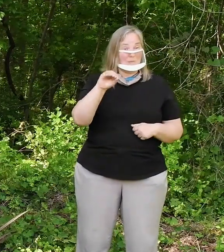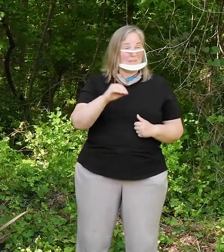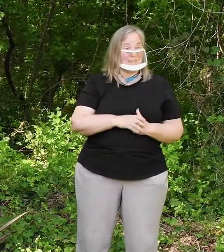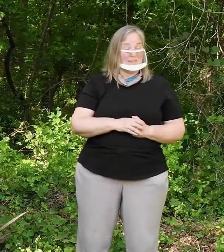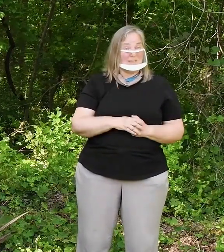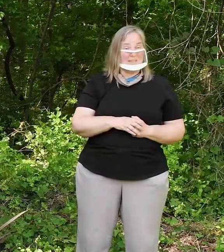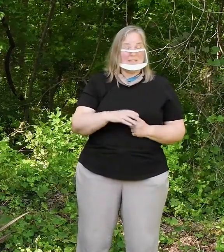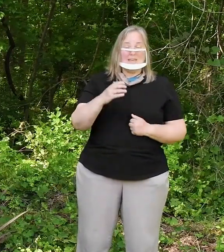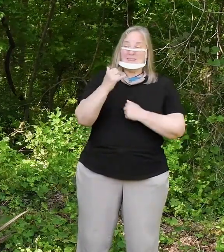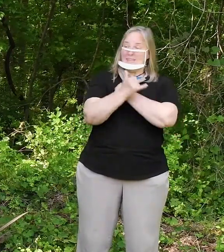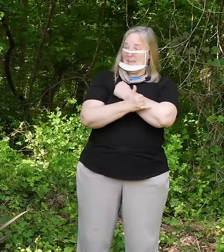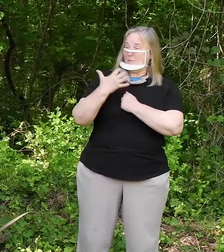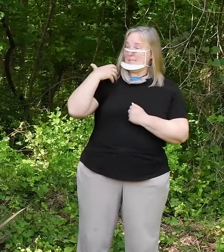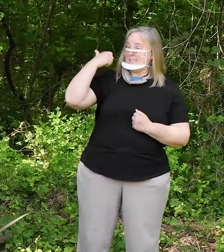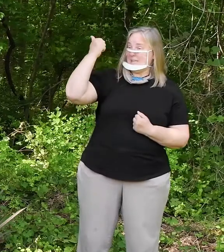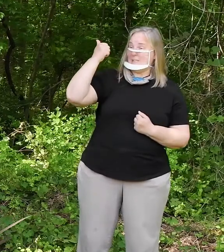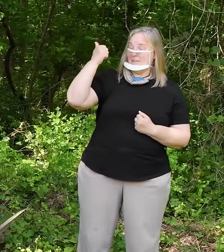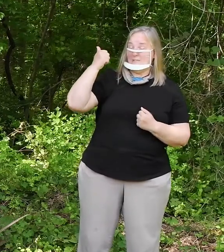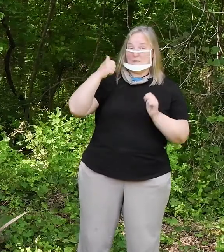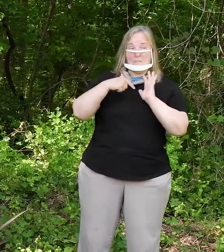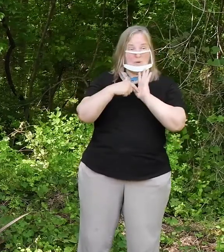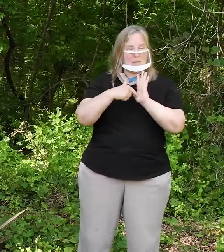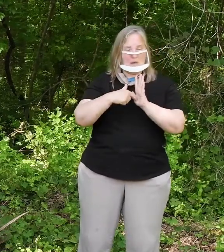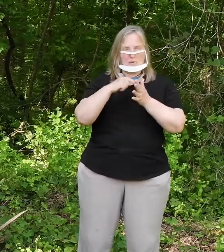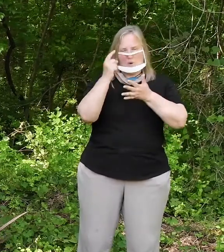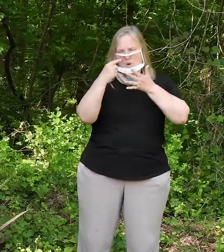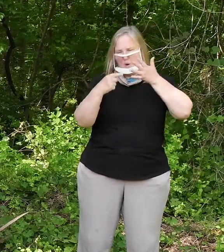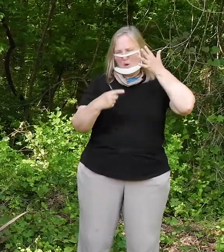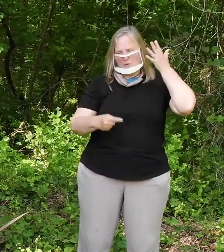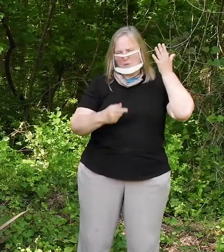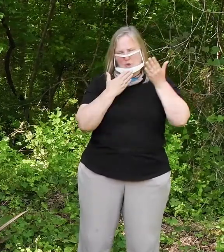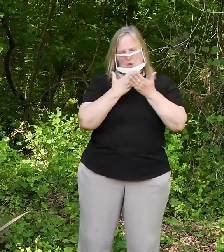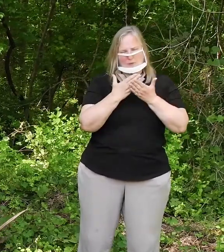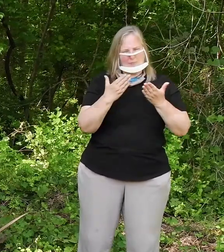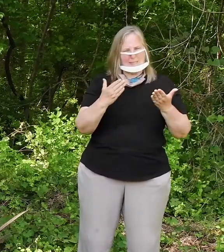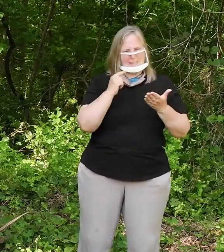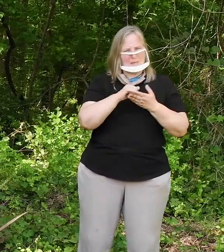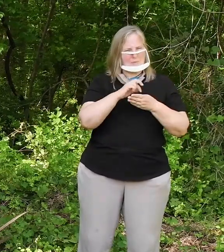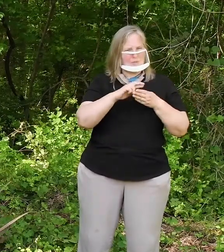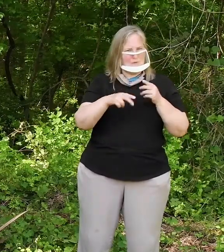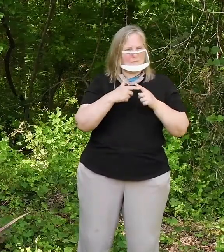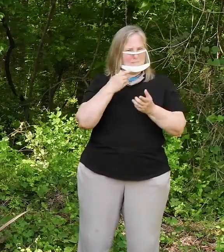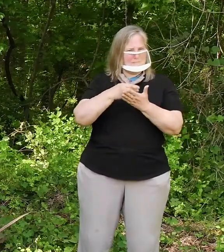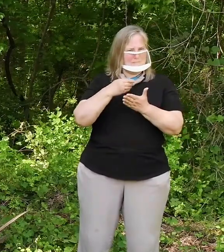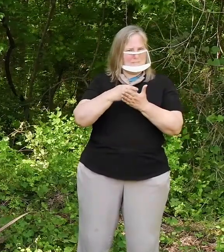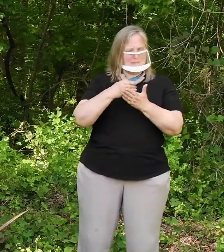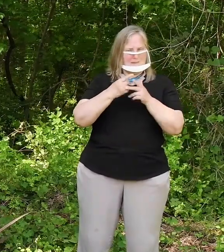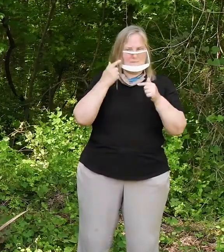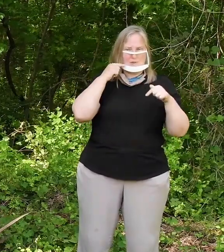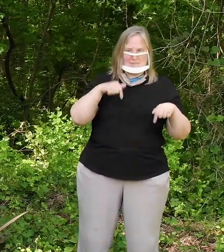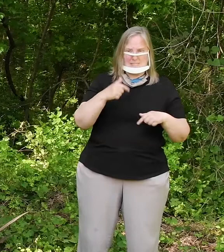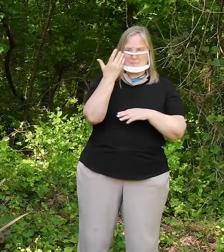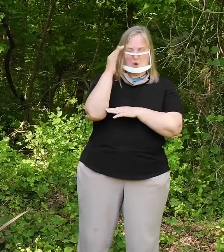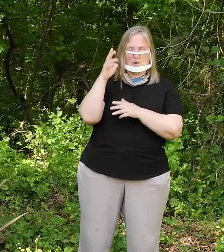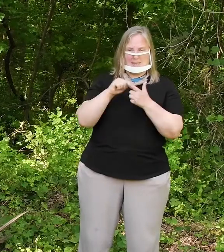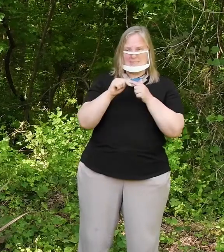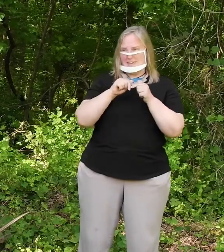As the county executive pointed out, all the good stuff that's going to come out of this funding for this park and for that